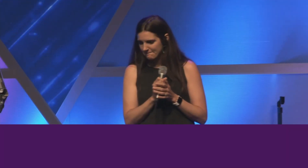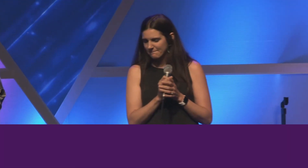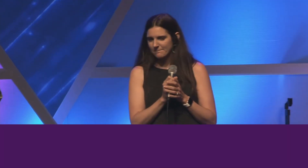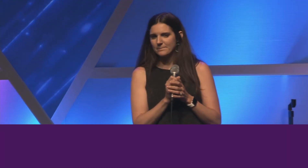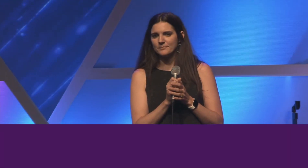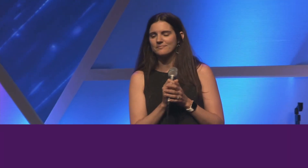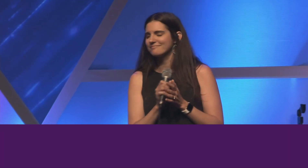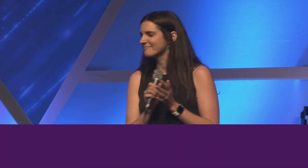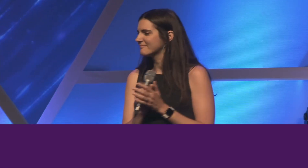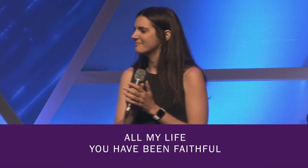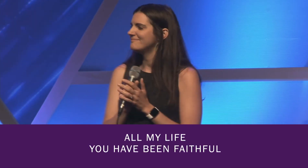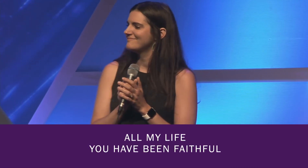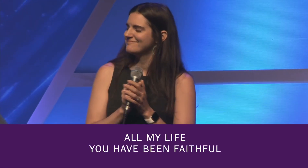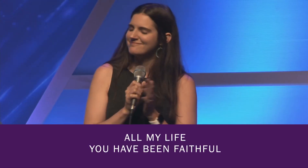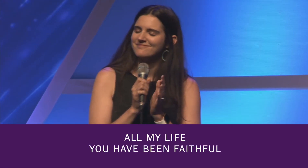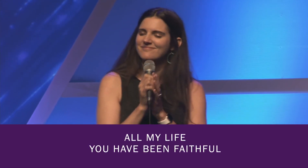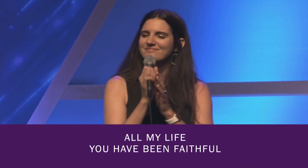Sing it again.